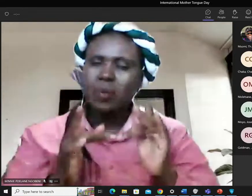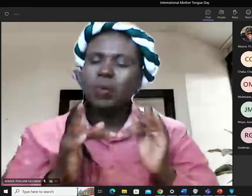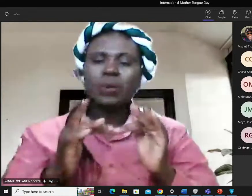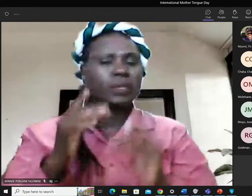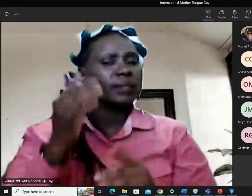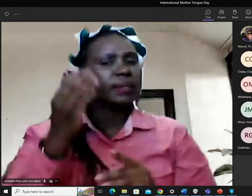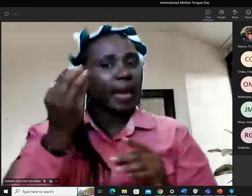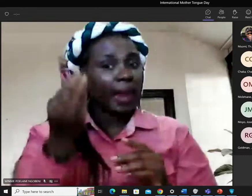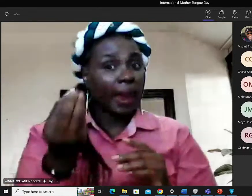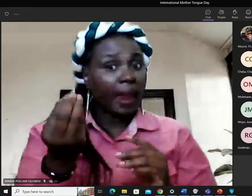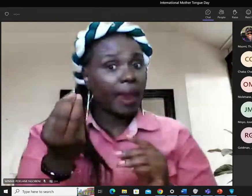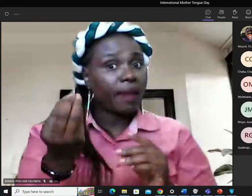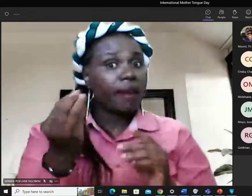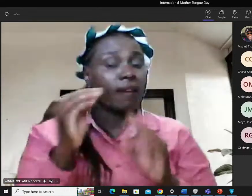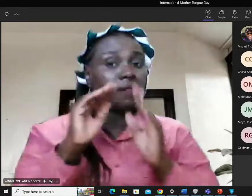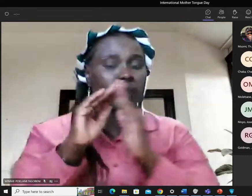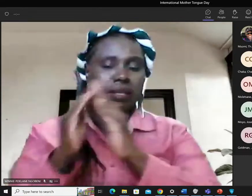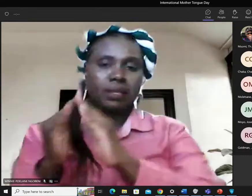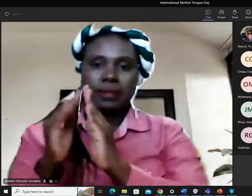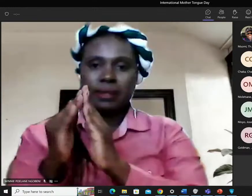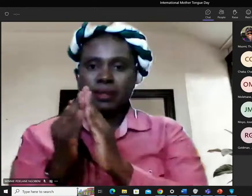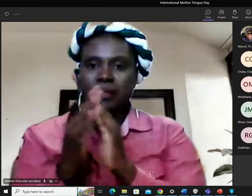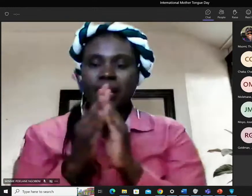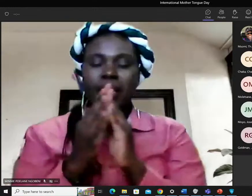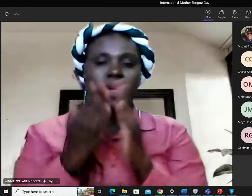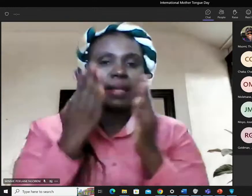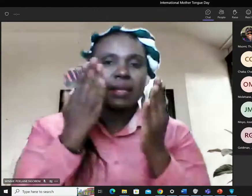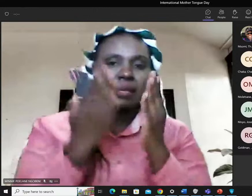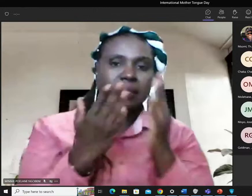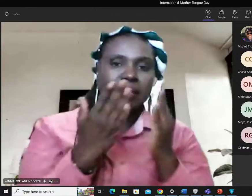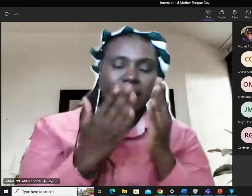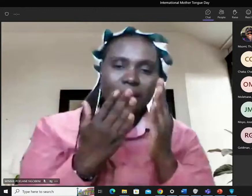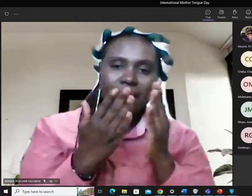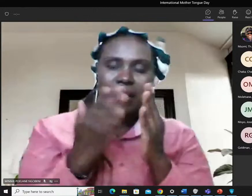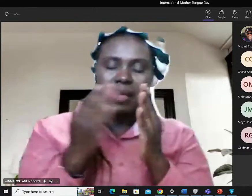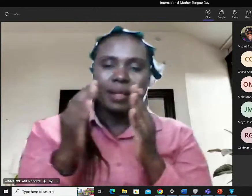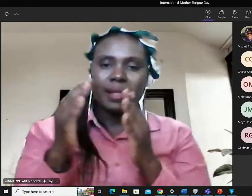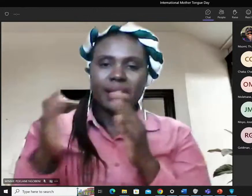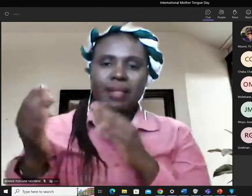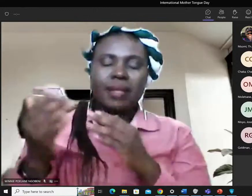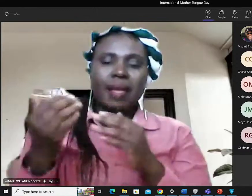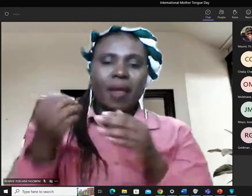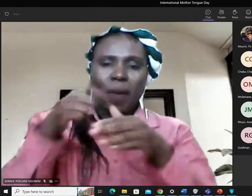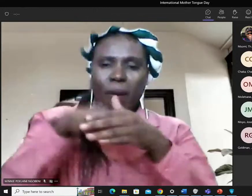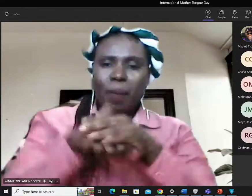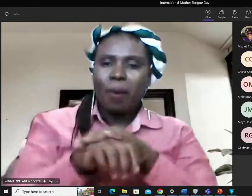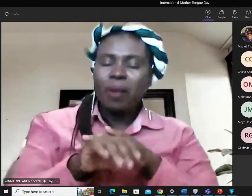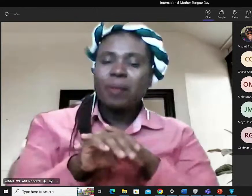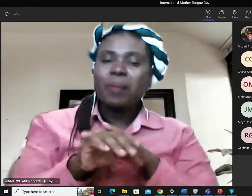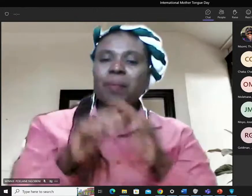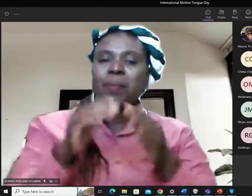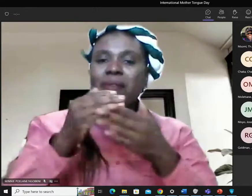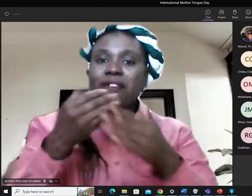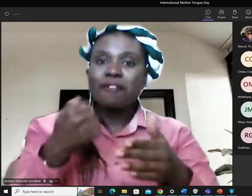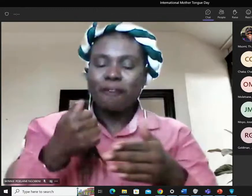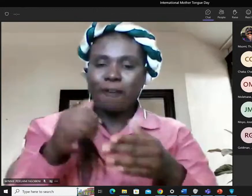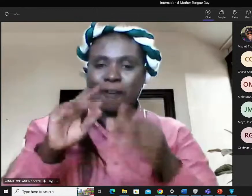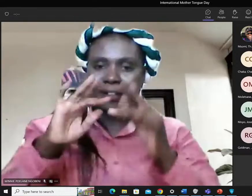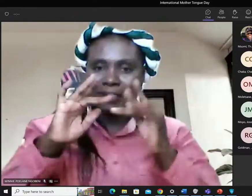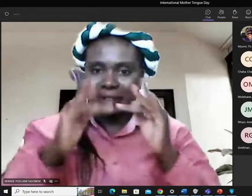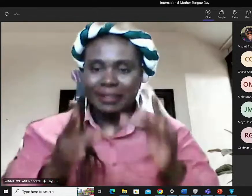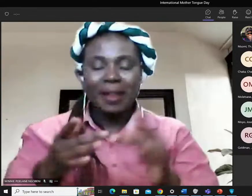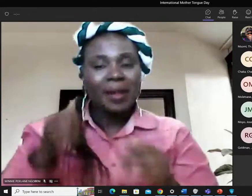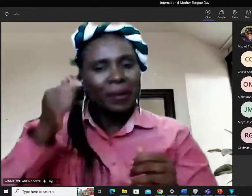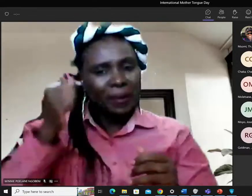technology citizens. Some of us may be immigrants. We are born before technology, but we need to actually learn.